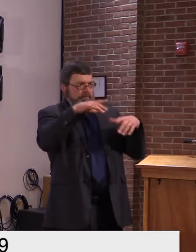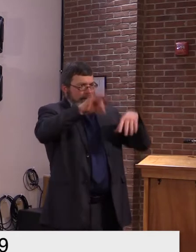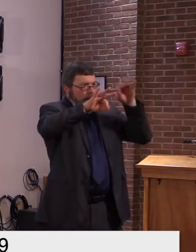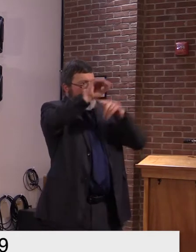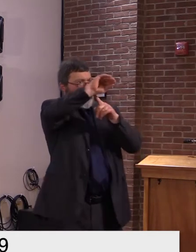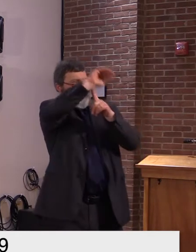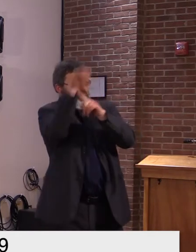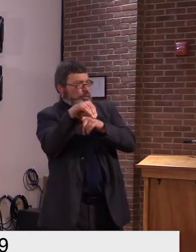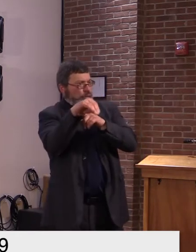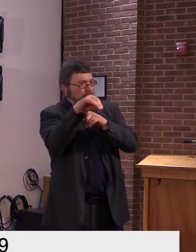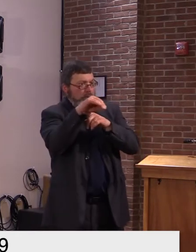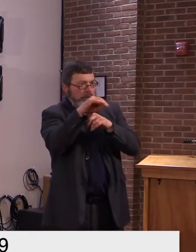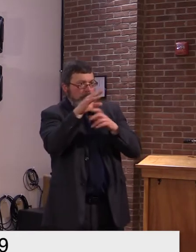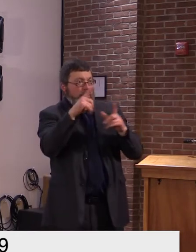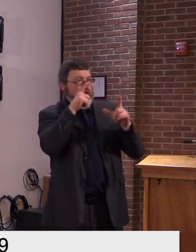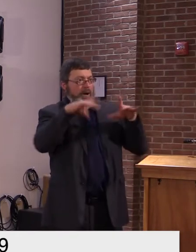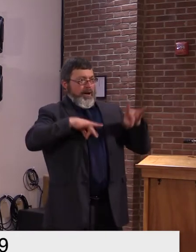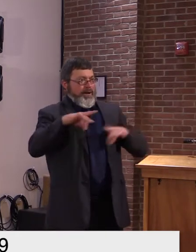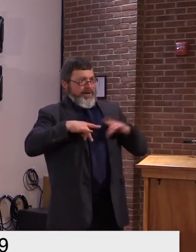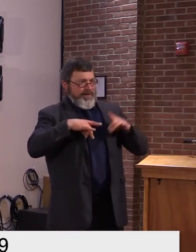than 2.2%.